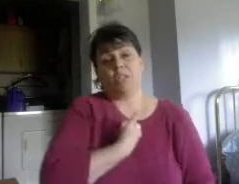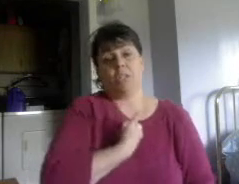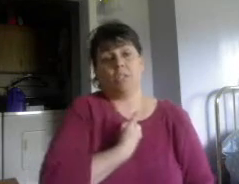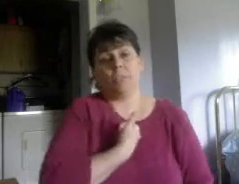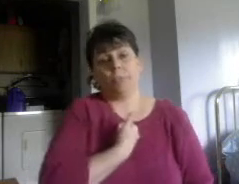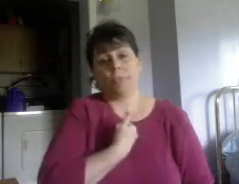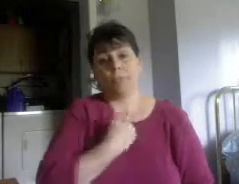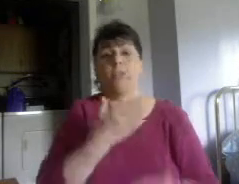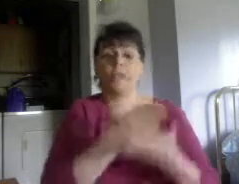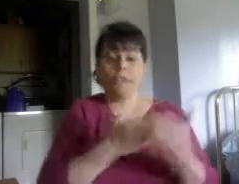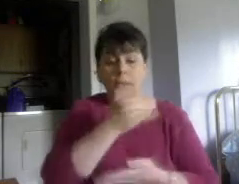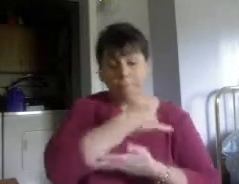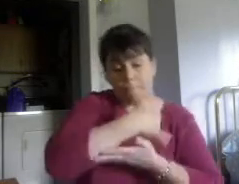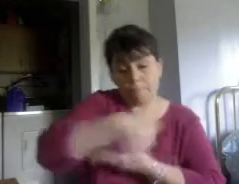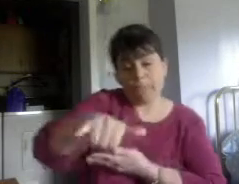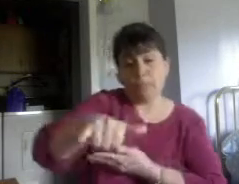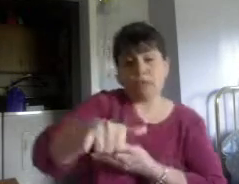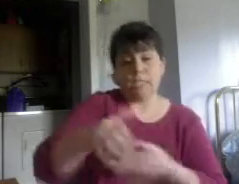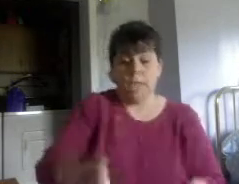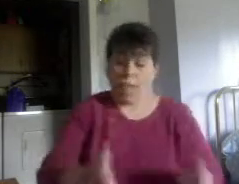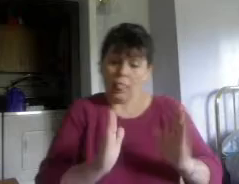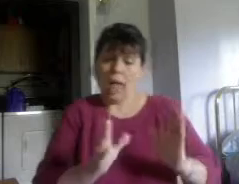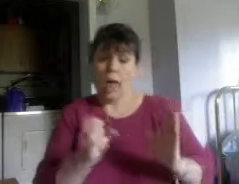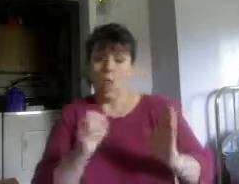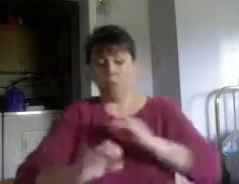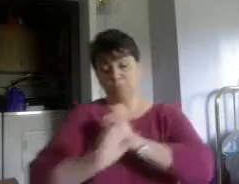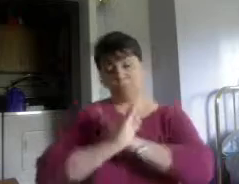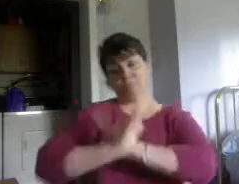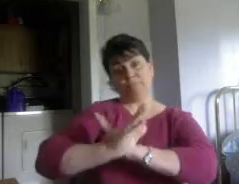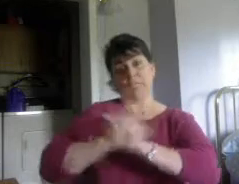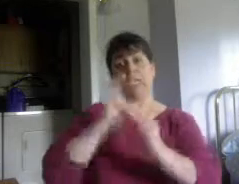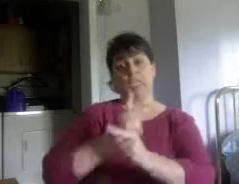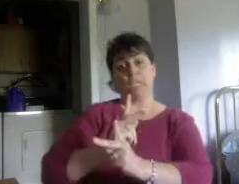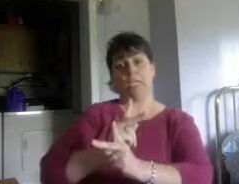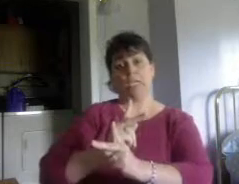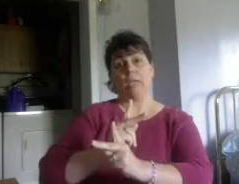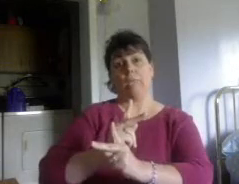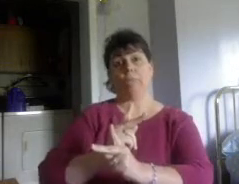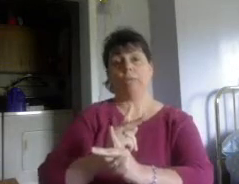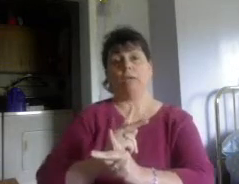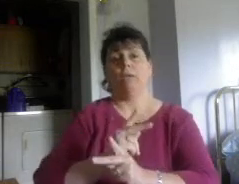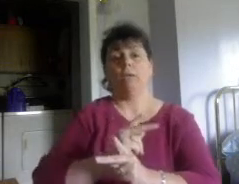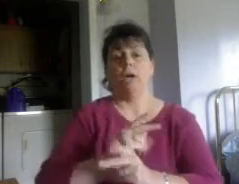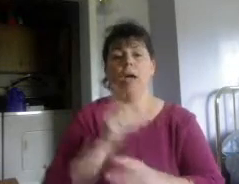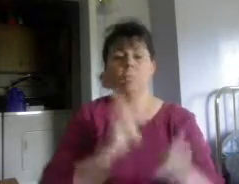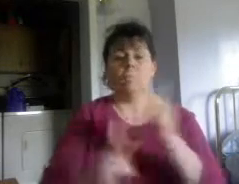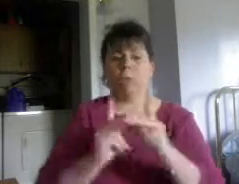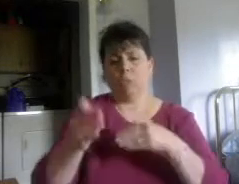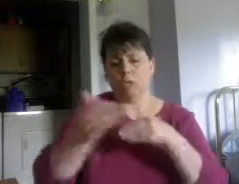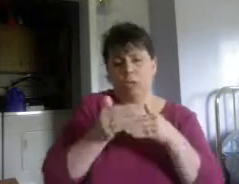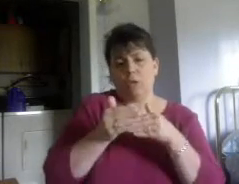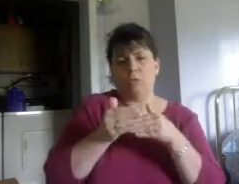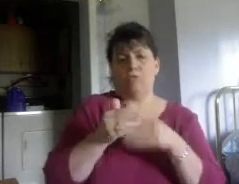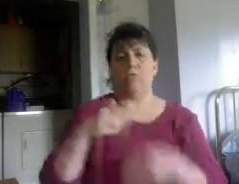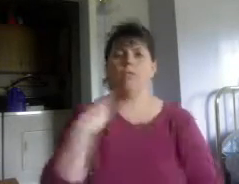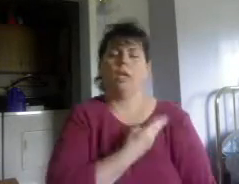or prevent physical closeness, like somebody standing too close to us. For example, if someone, there are other boundaries,